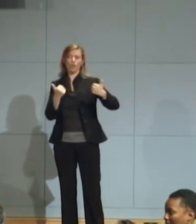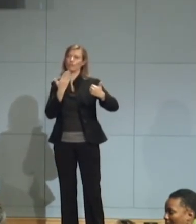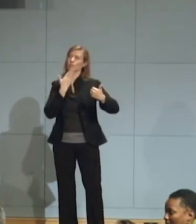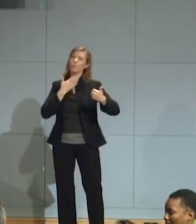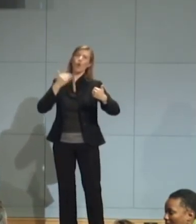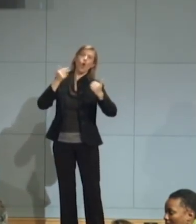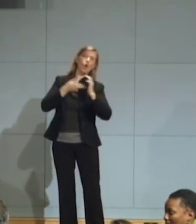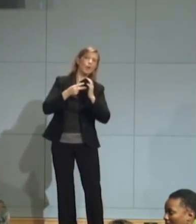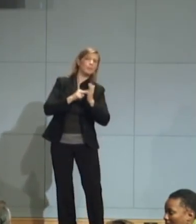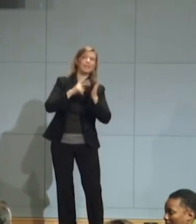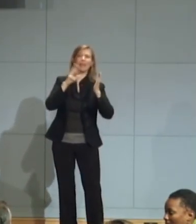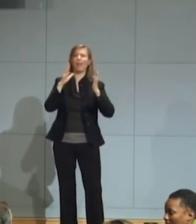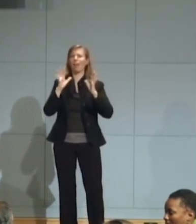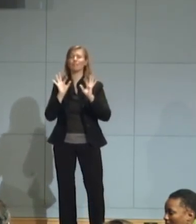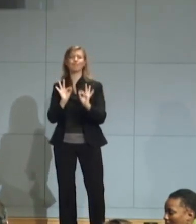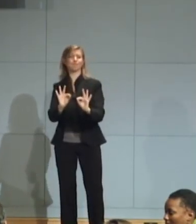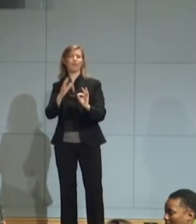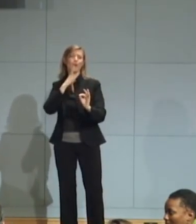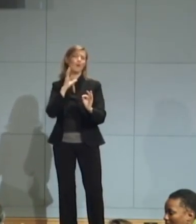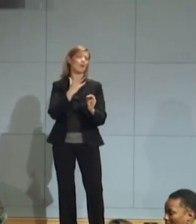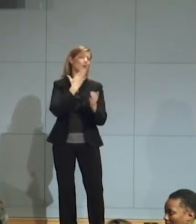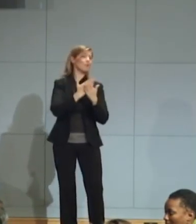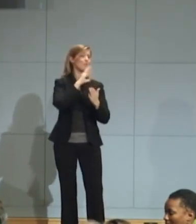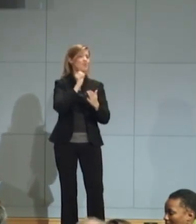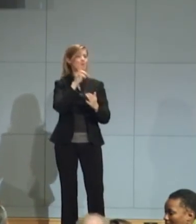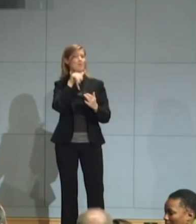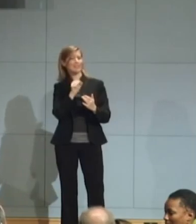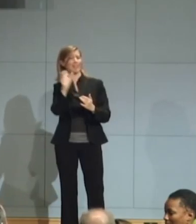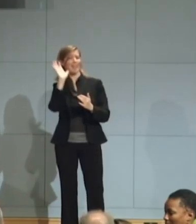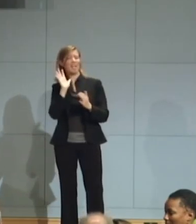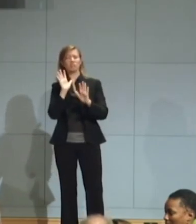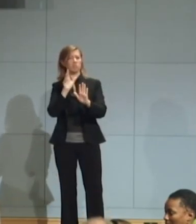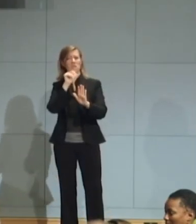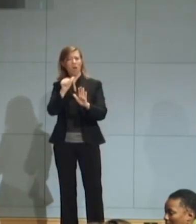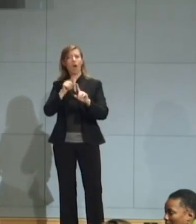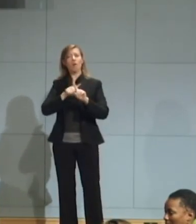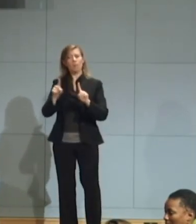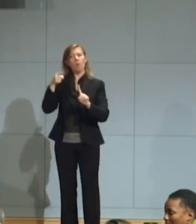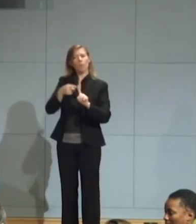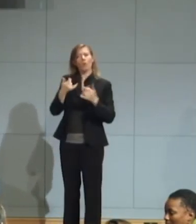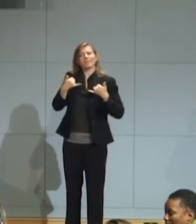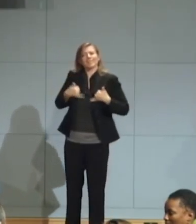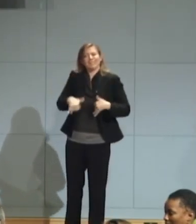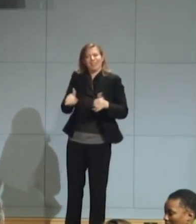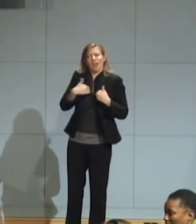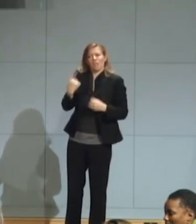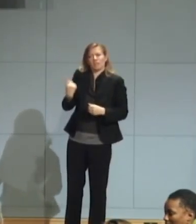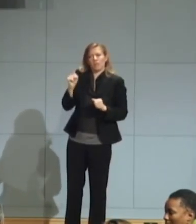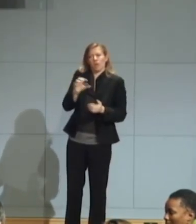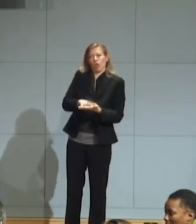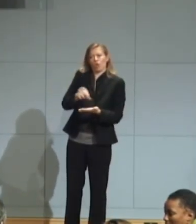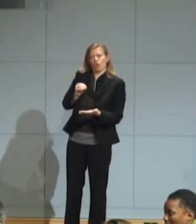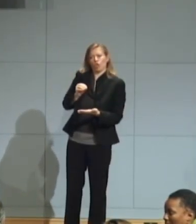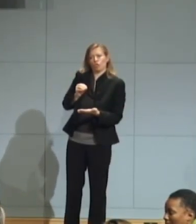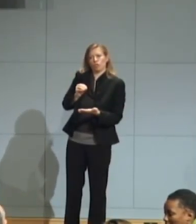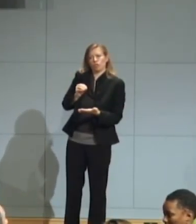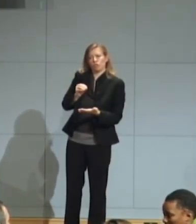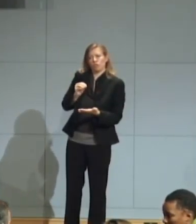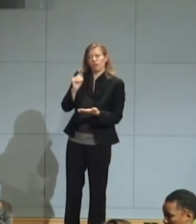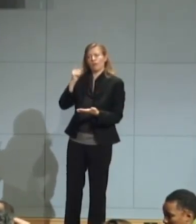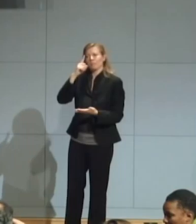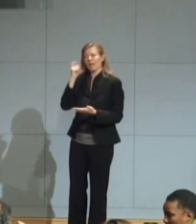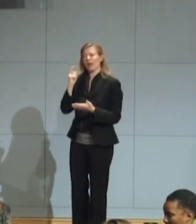between white folk and black folk of any city in this country. We know, for instance, when it comes to unemployment